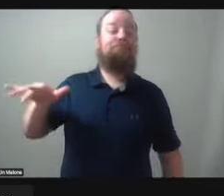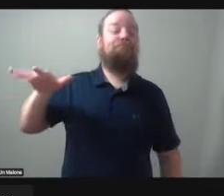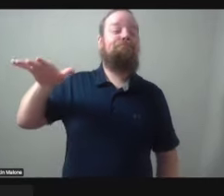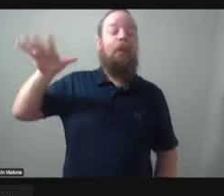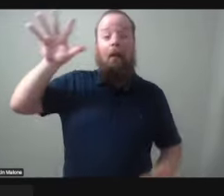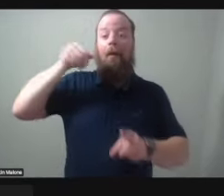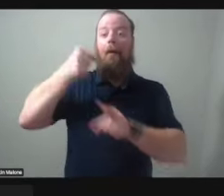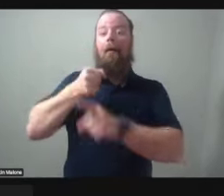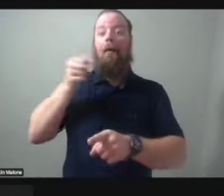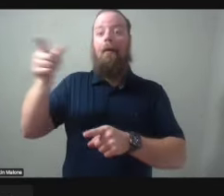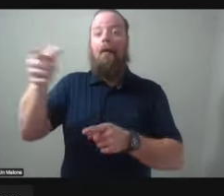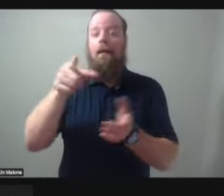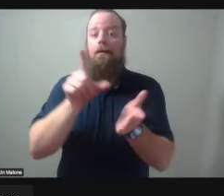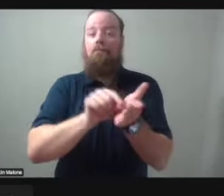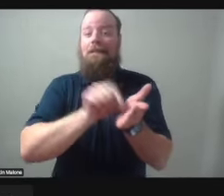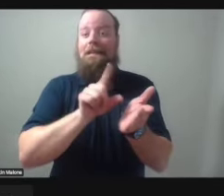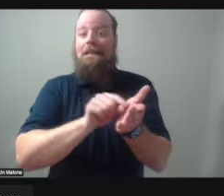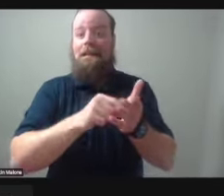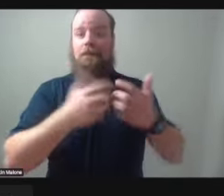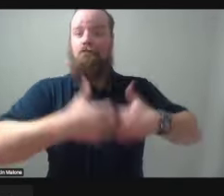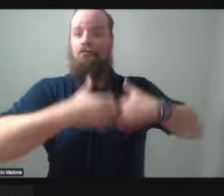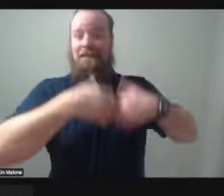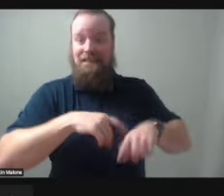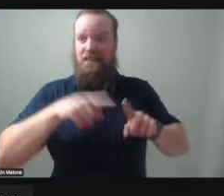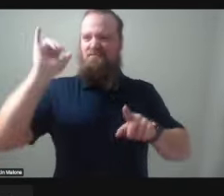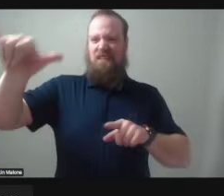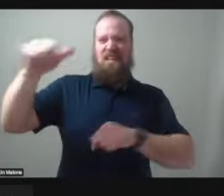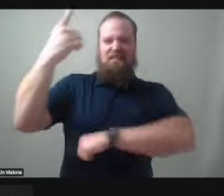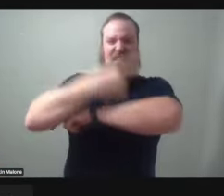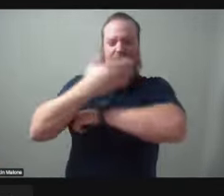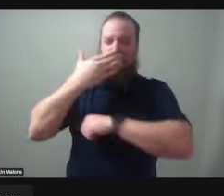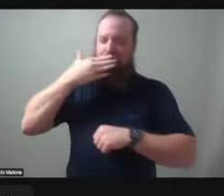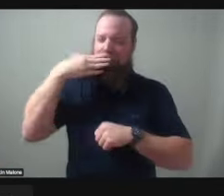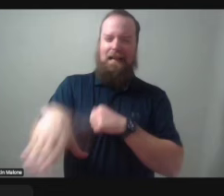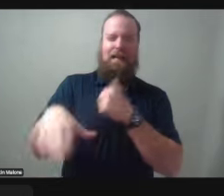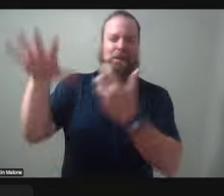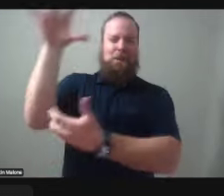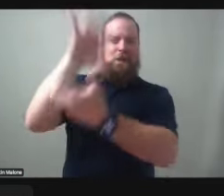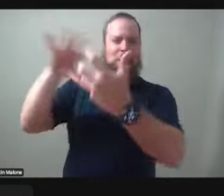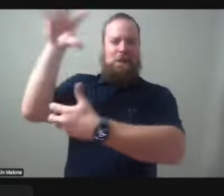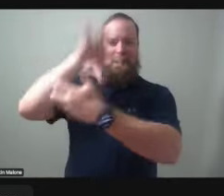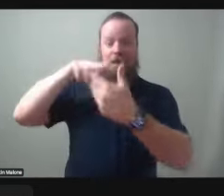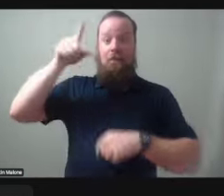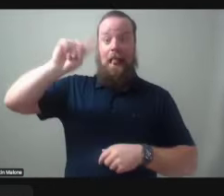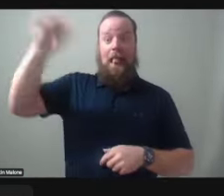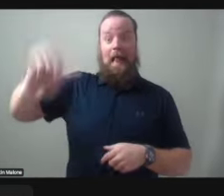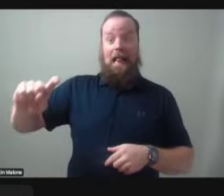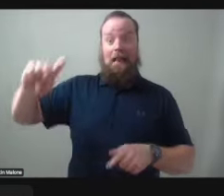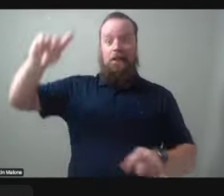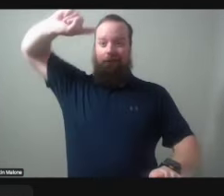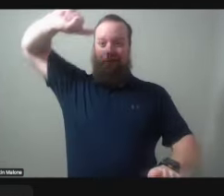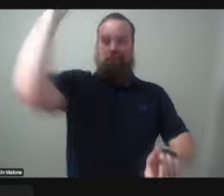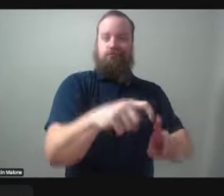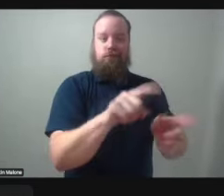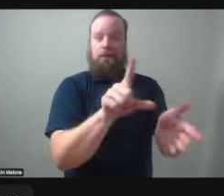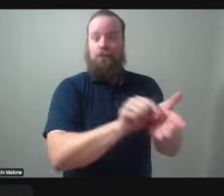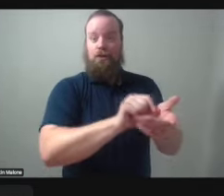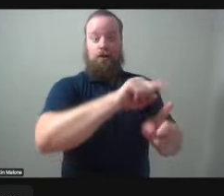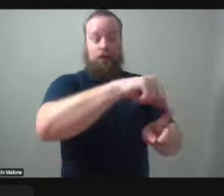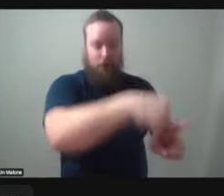a student in the past who was born hearing, and they worked in a printing factory. And at that